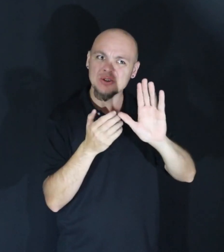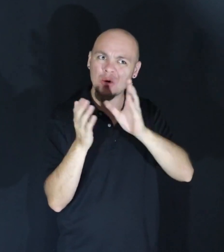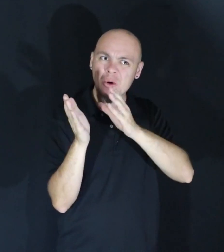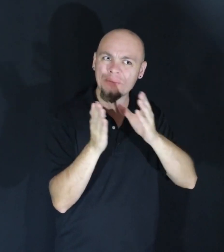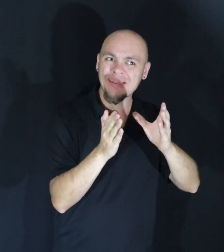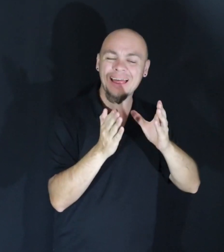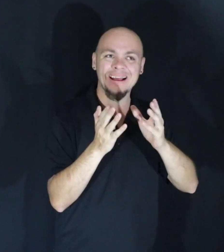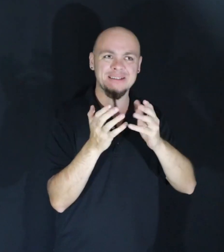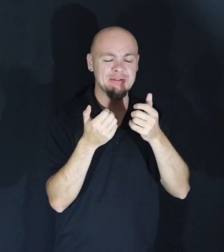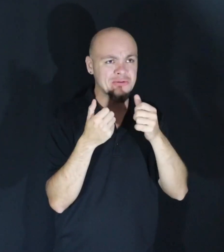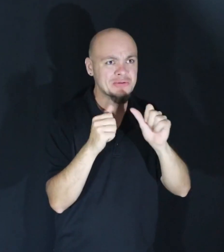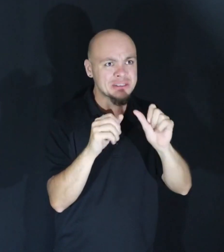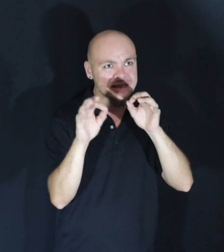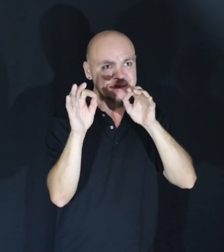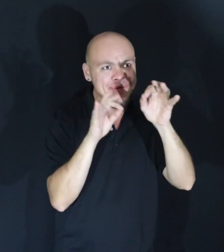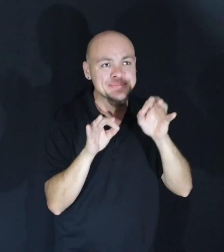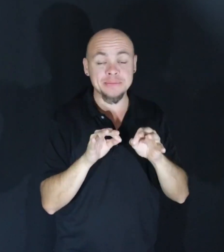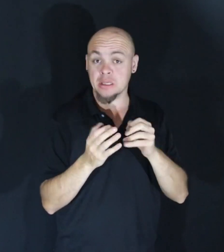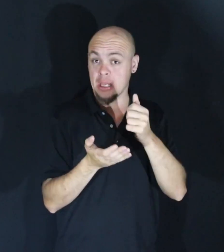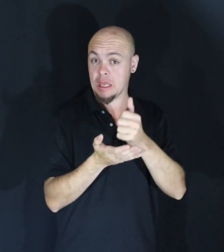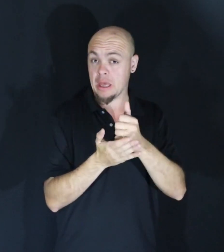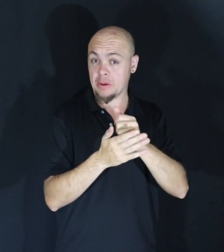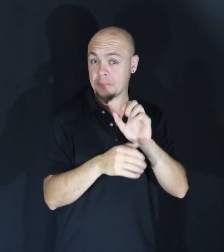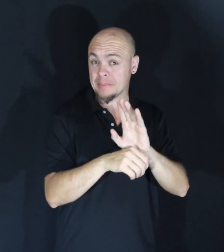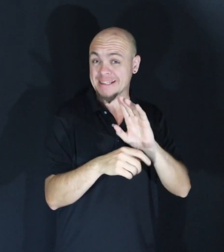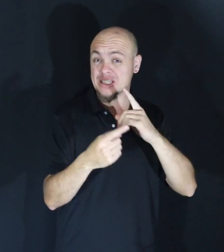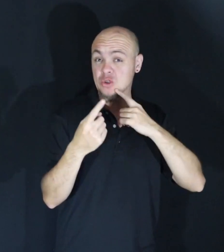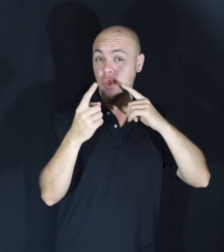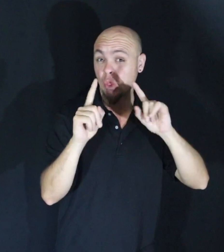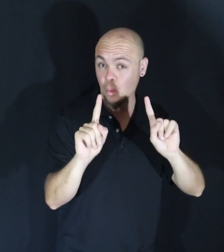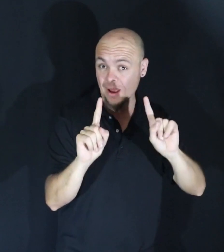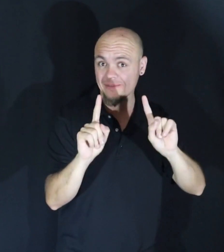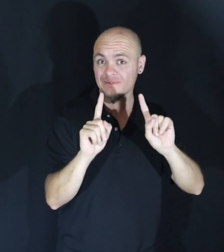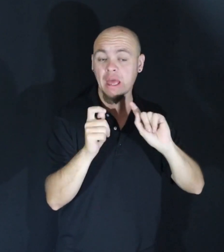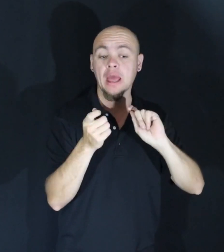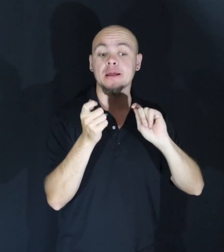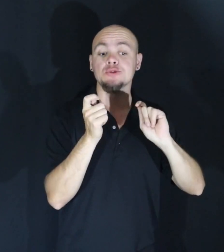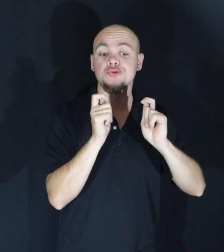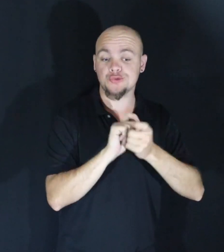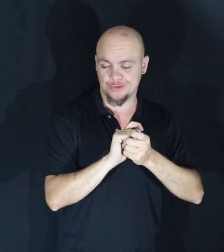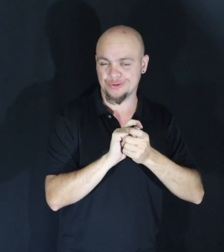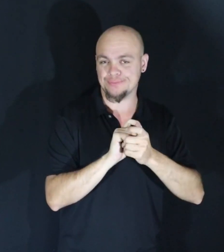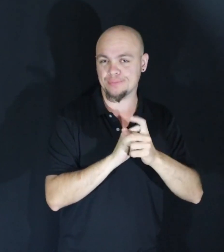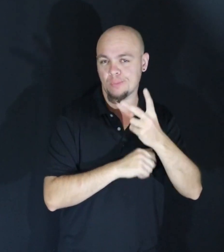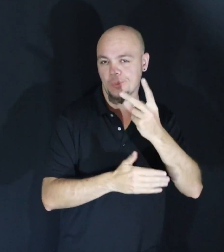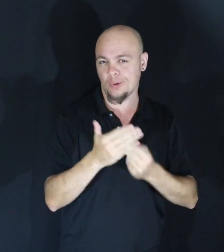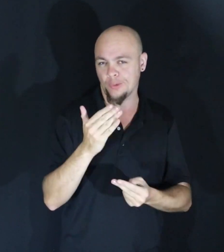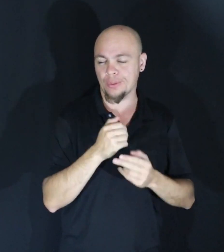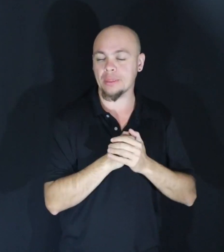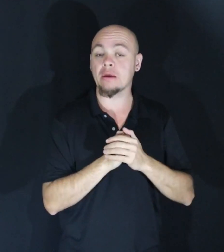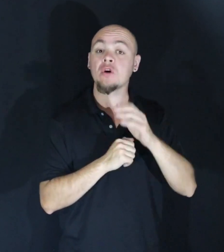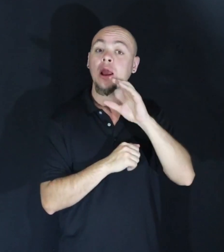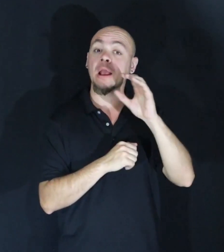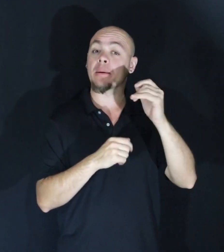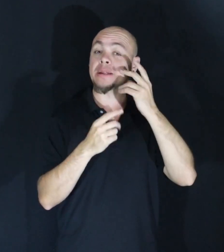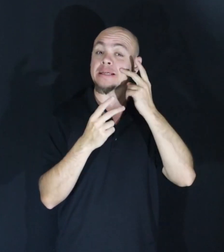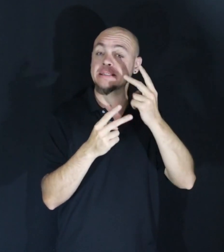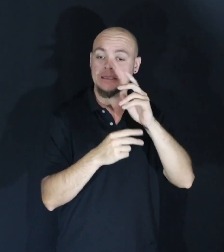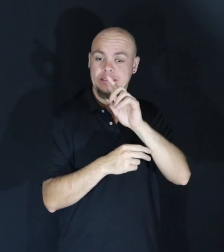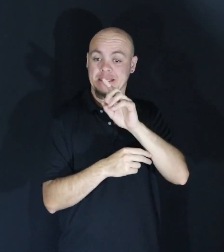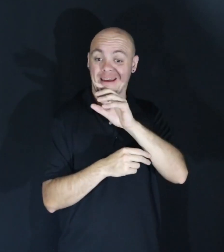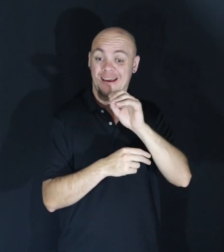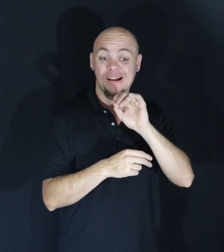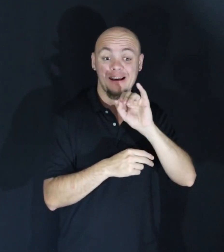business goals. We are there to help businesses thrive and evolve. In order for companies to see their D&I